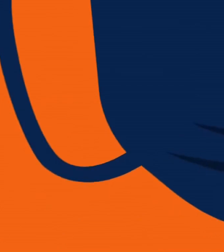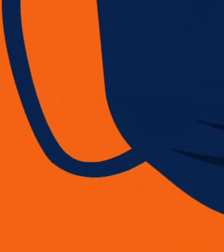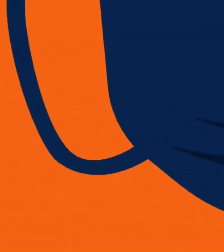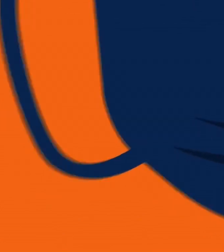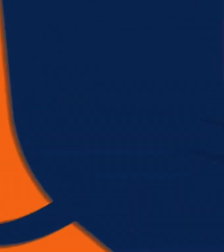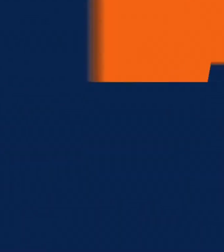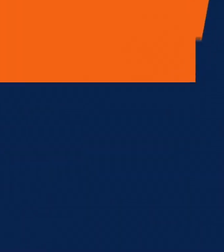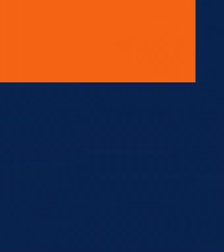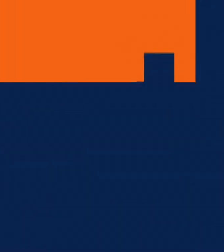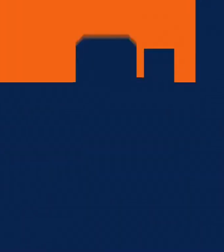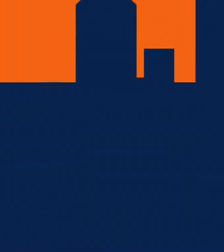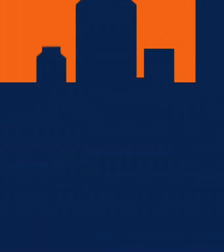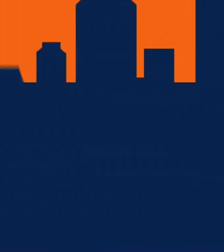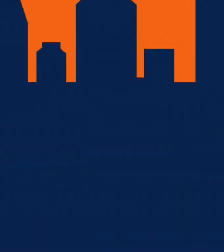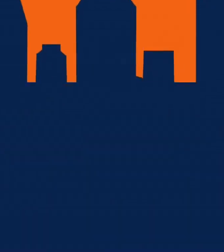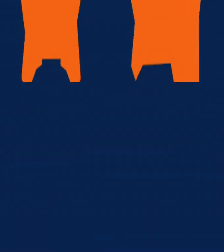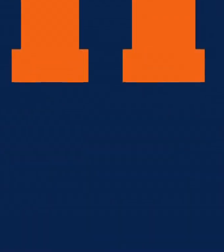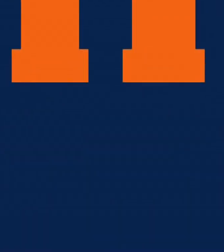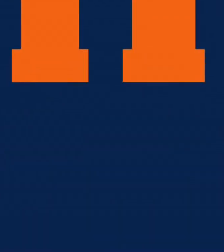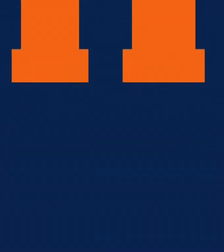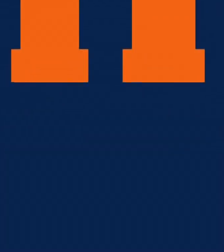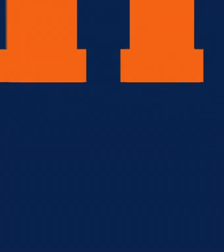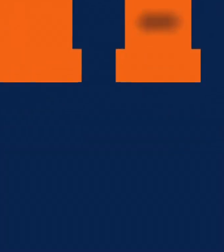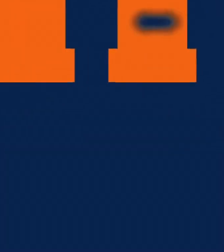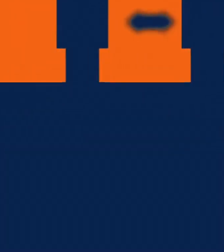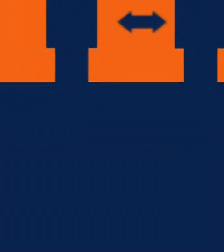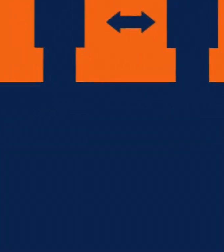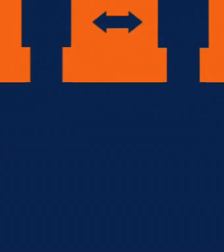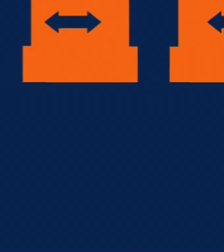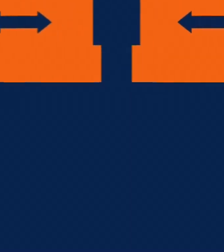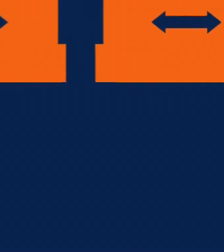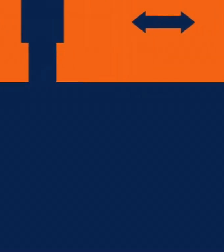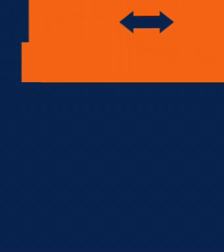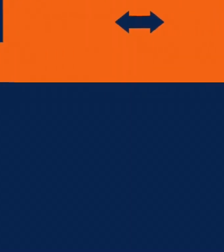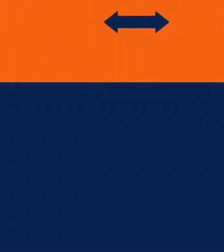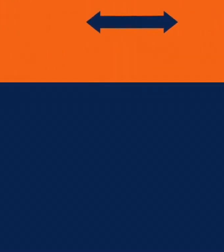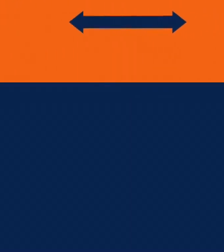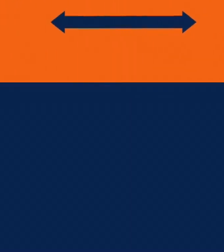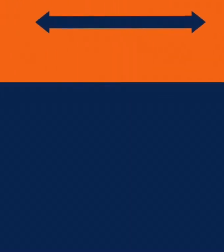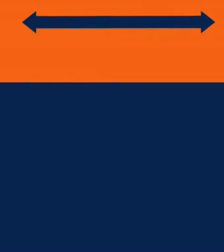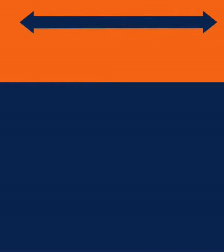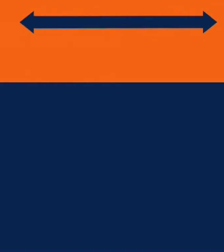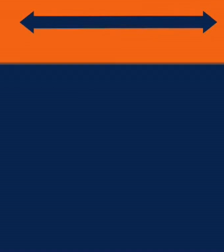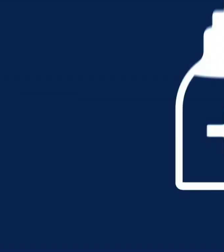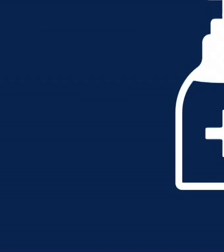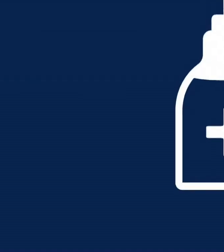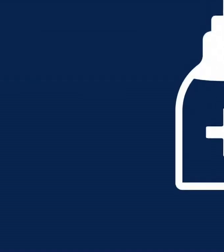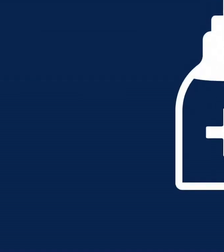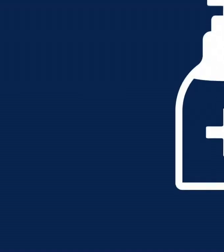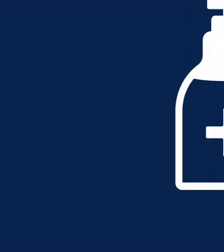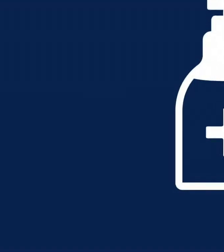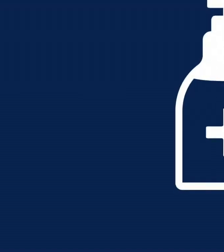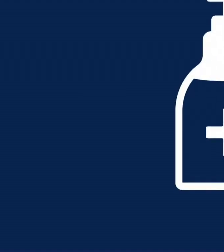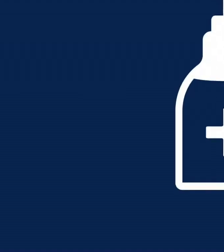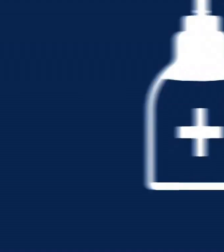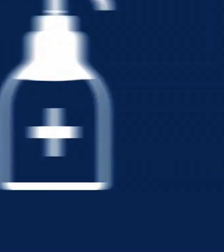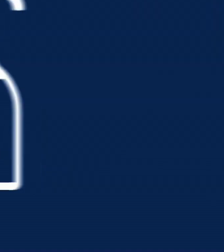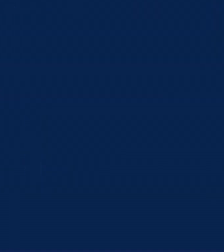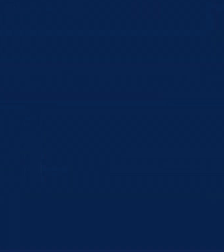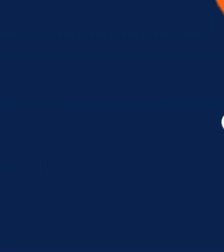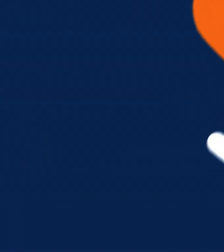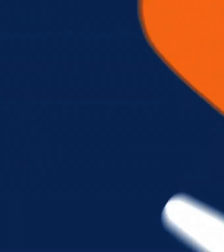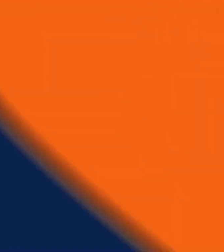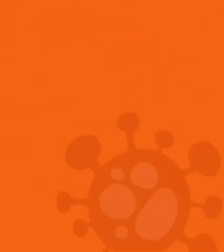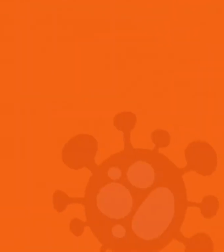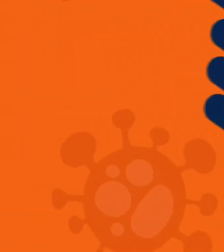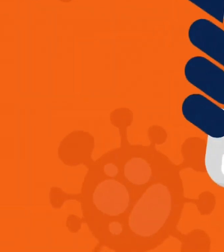Houston, let's be better. And the only way we can do that is together. Let's be consistent about keeping a safe distance. Sanitize to